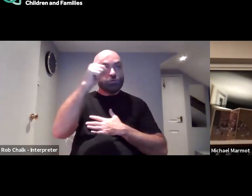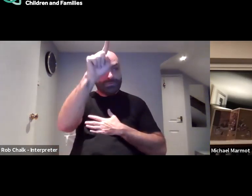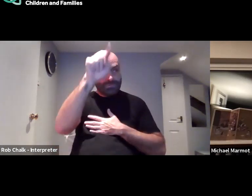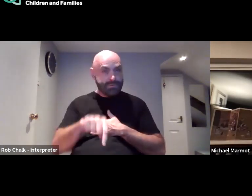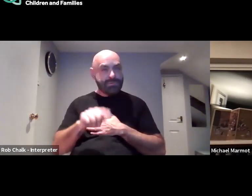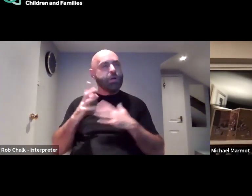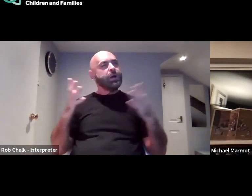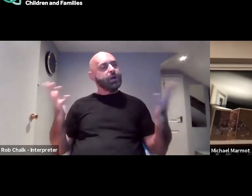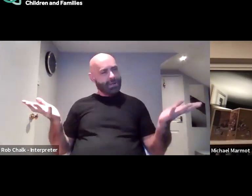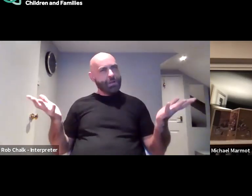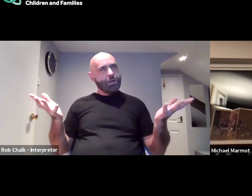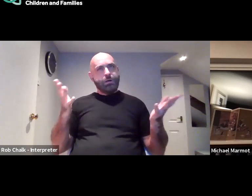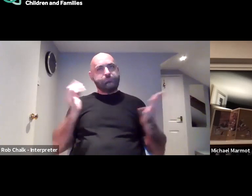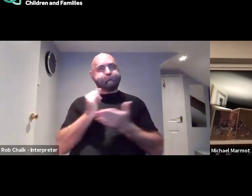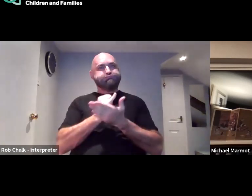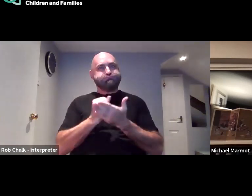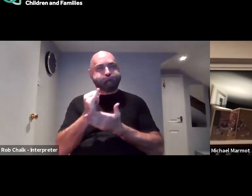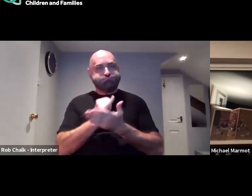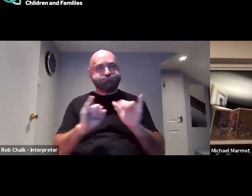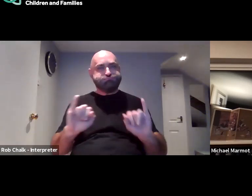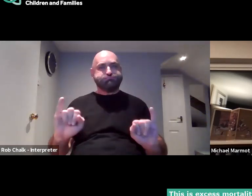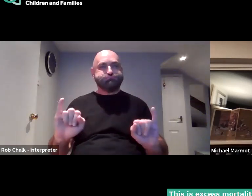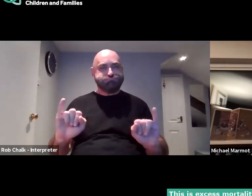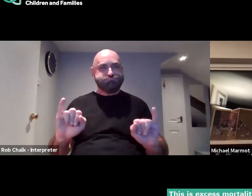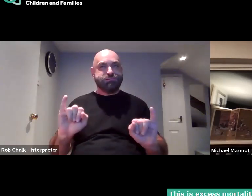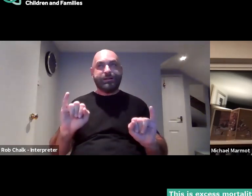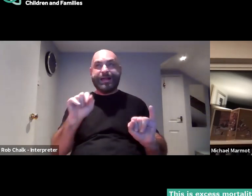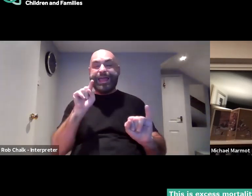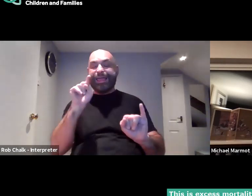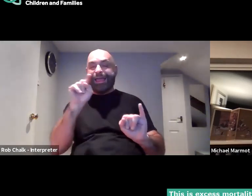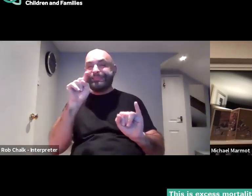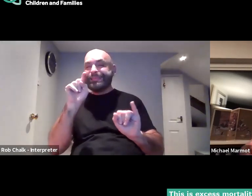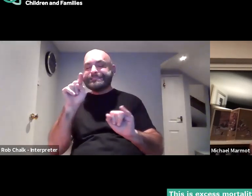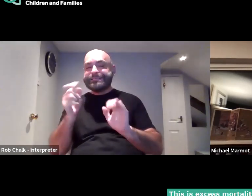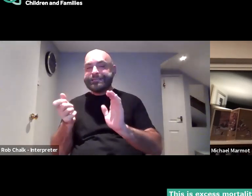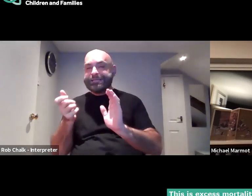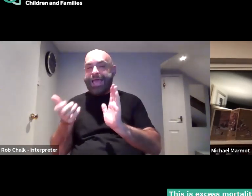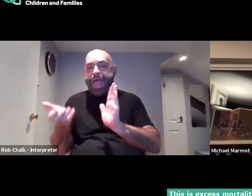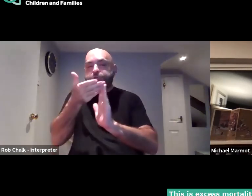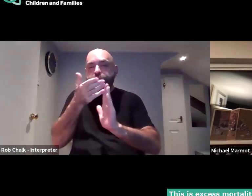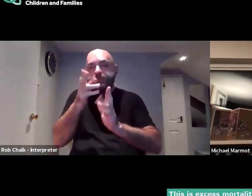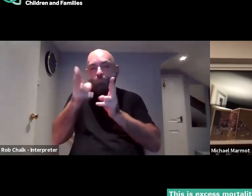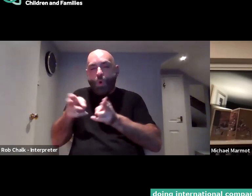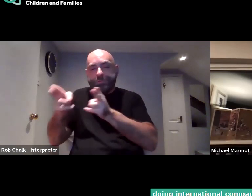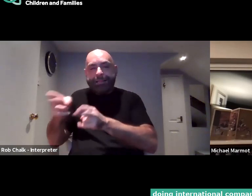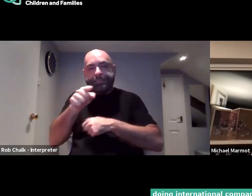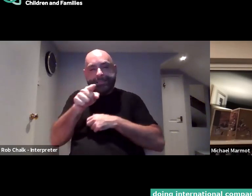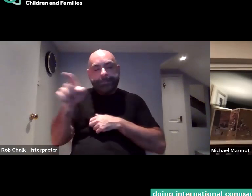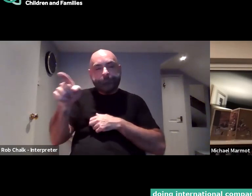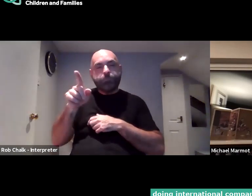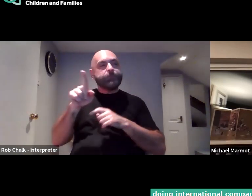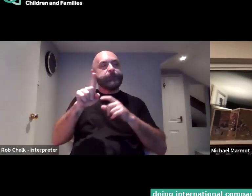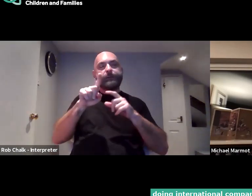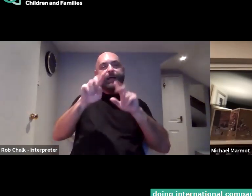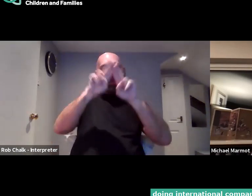the picture's appalling. This is excess mortality because there's a problem doing